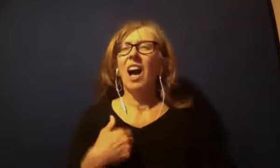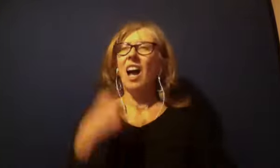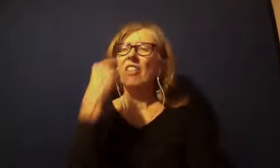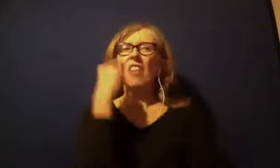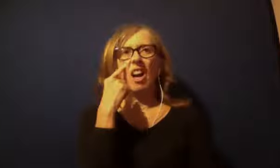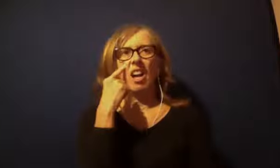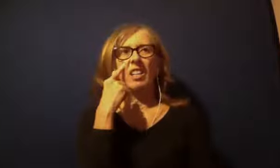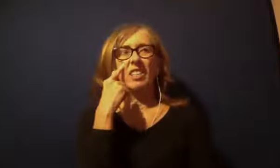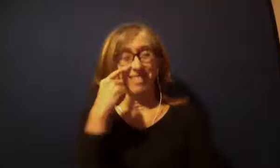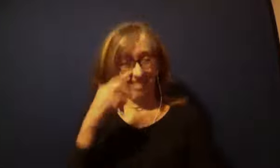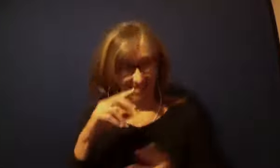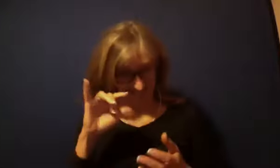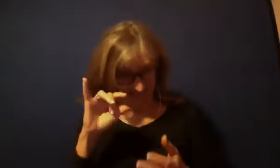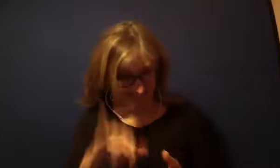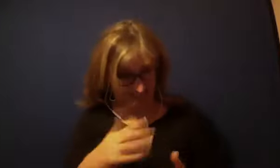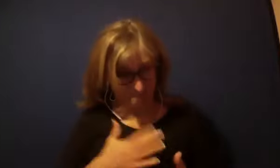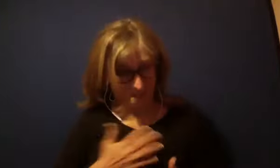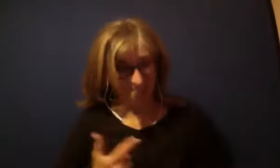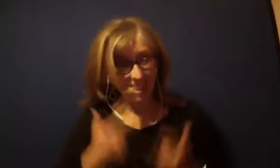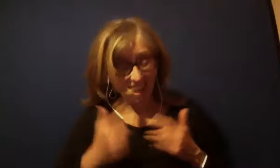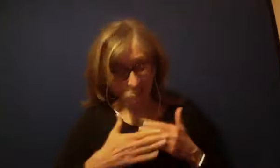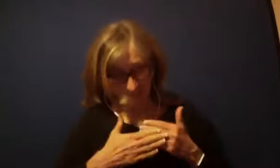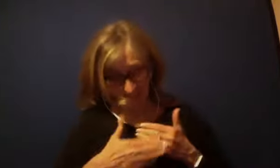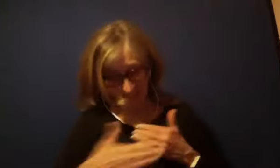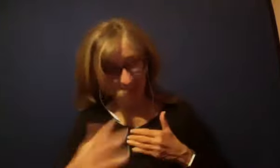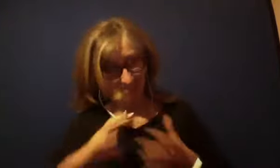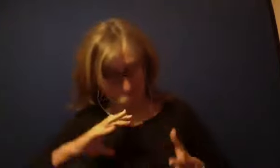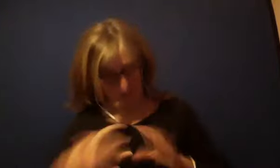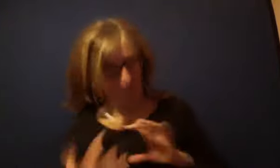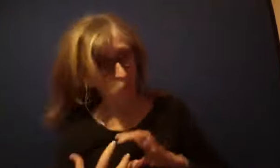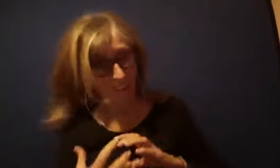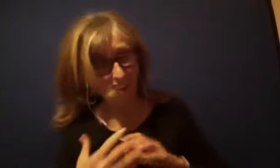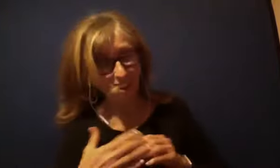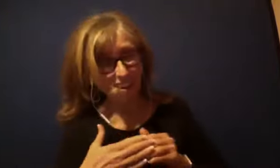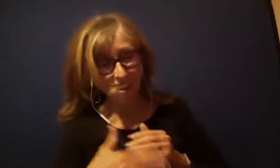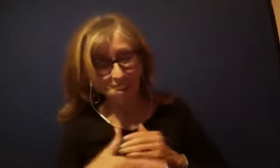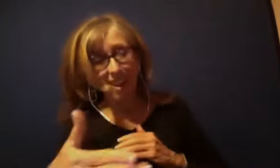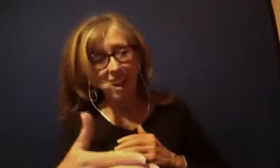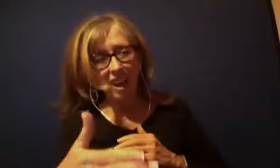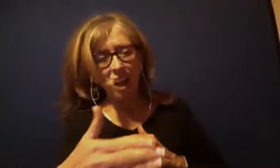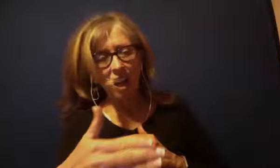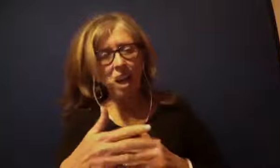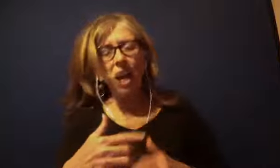that, I'd been through so many things of trying to look for a solution. I tried to fix myself in so many